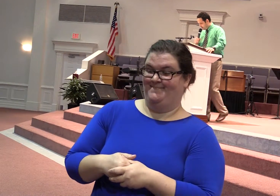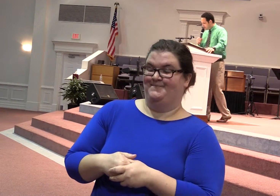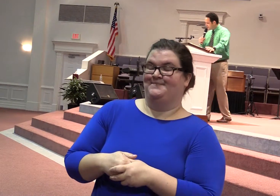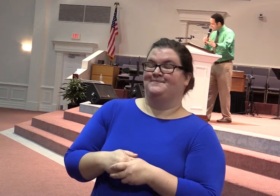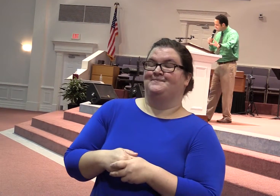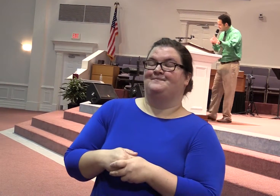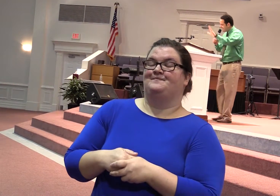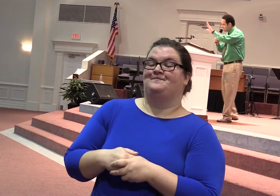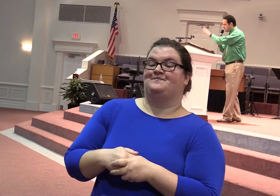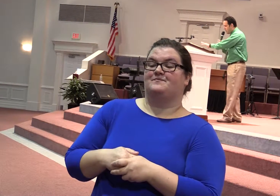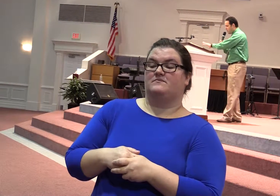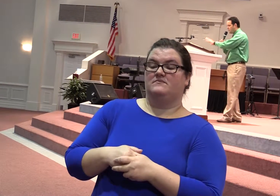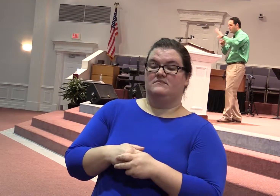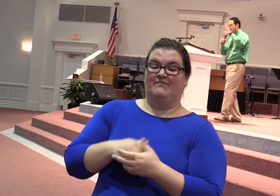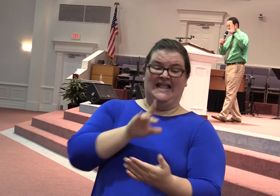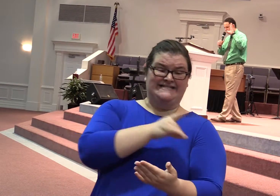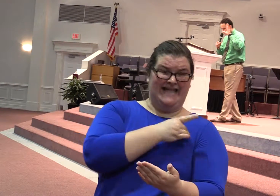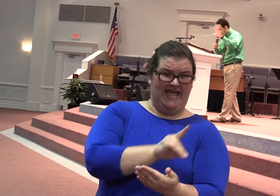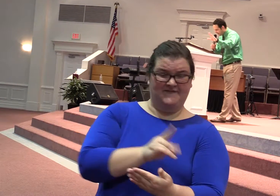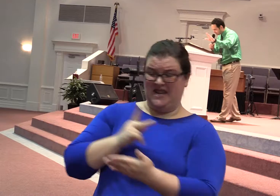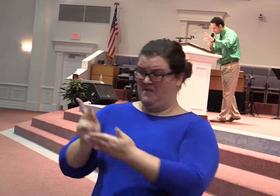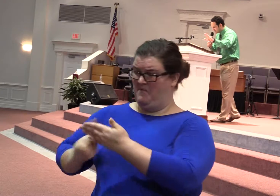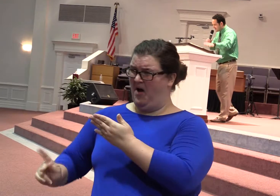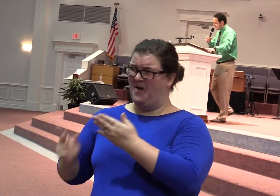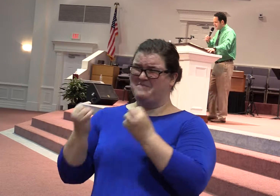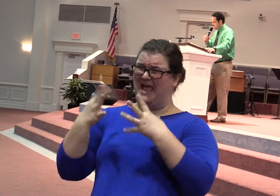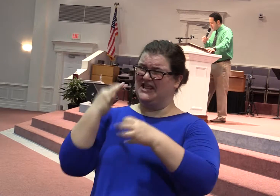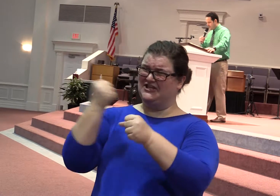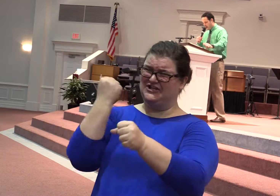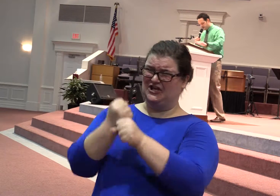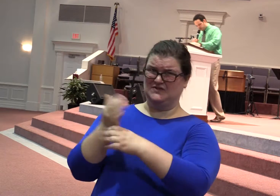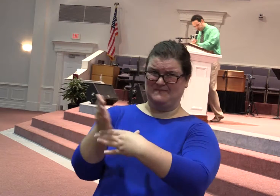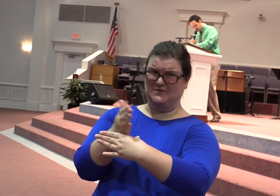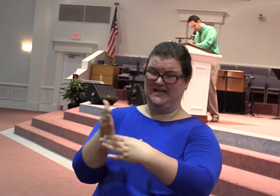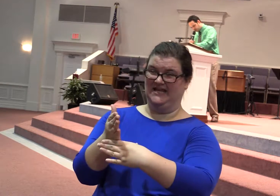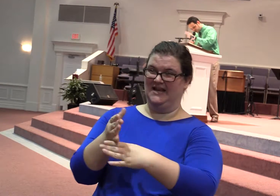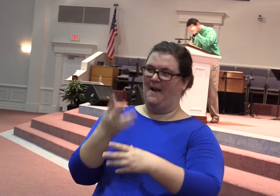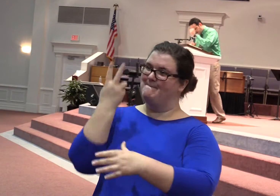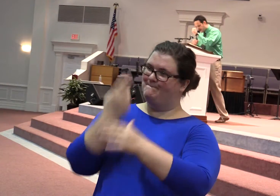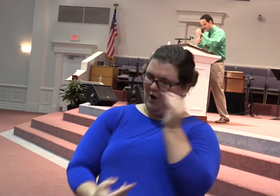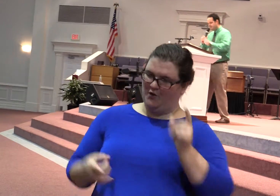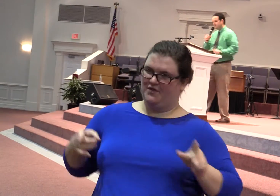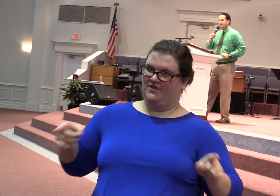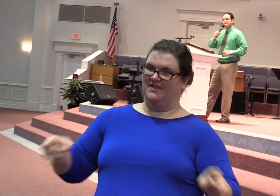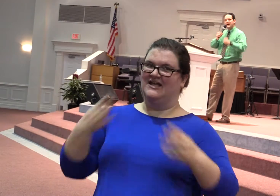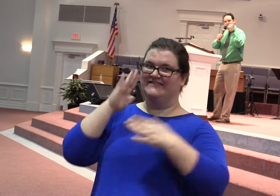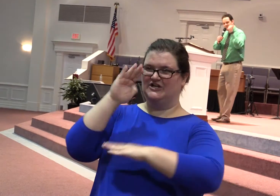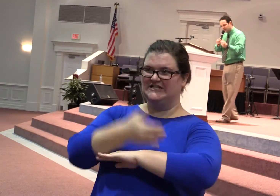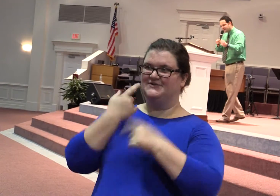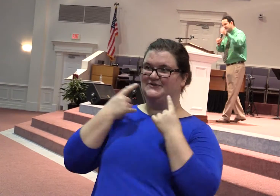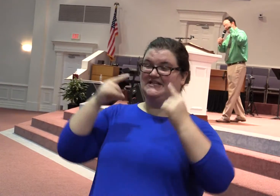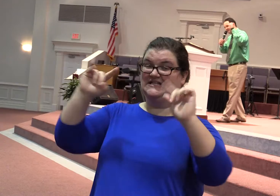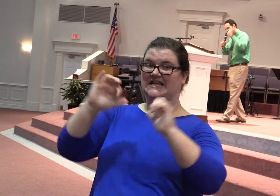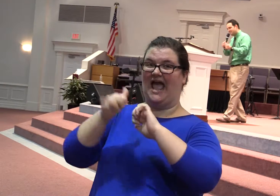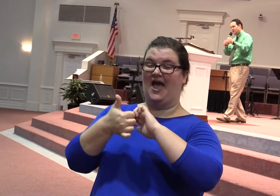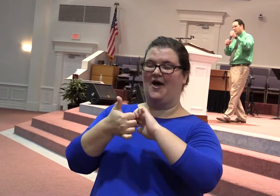And although David and Paul were years apart, they both wanted their sons to succeed by